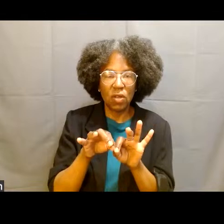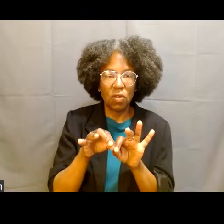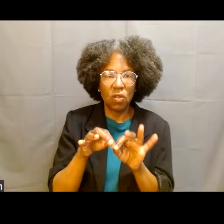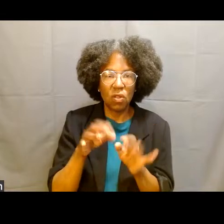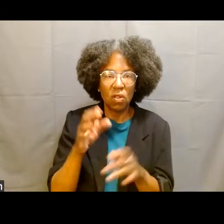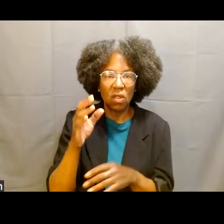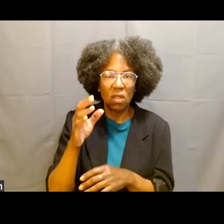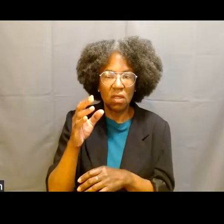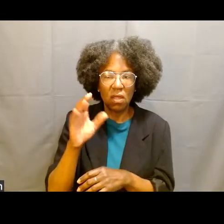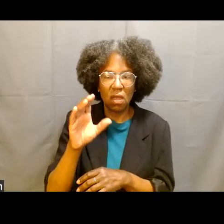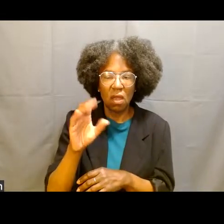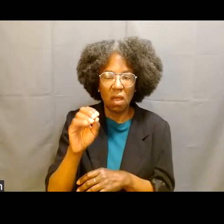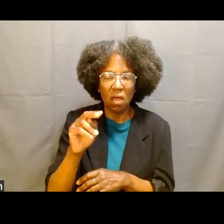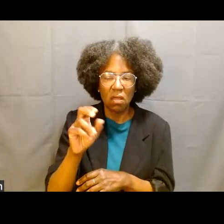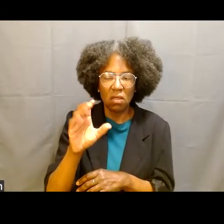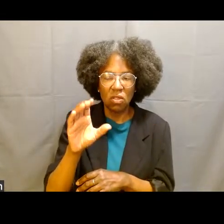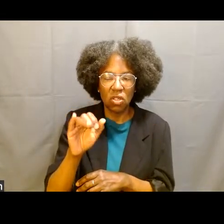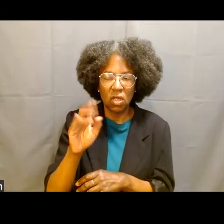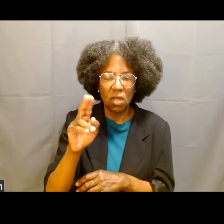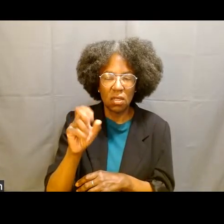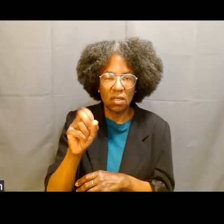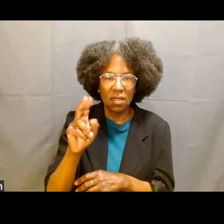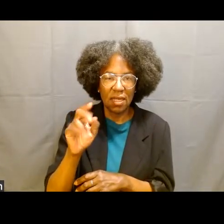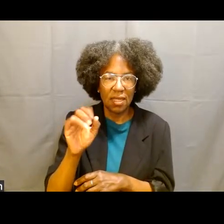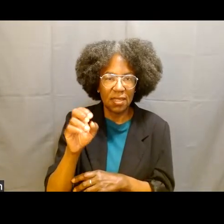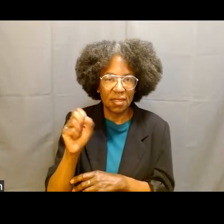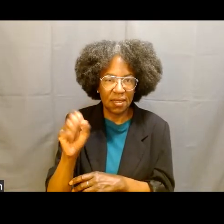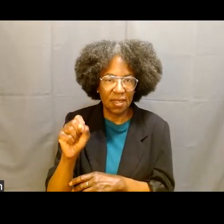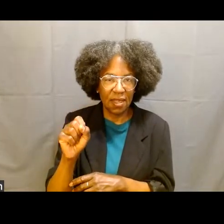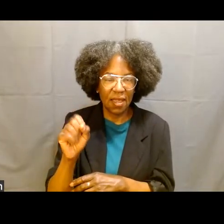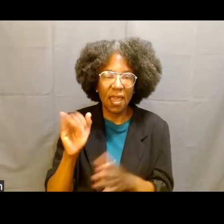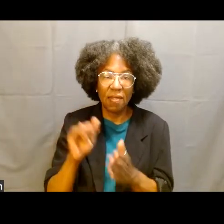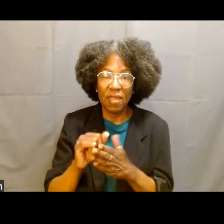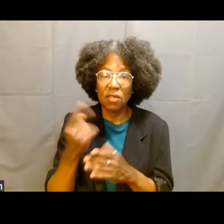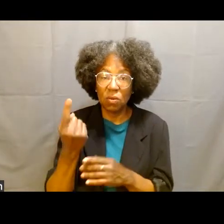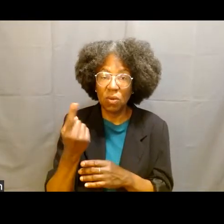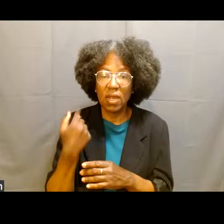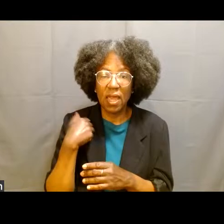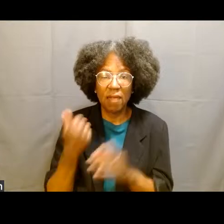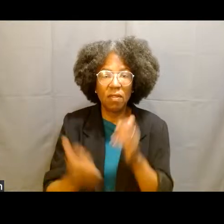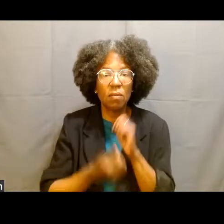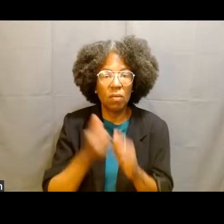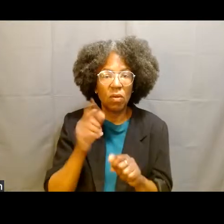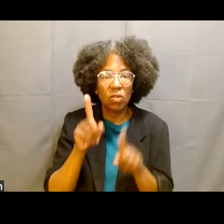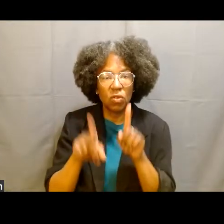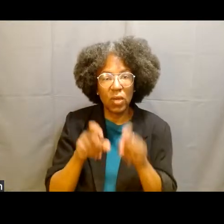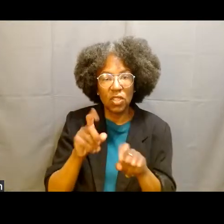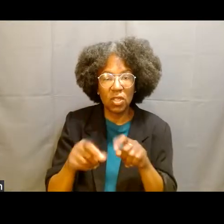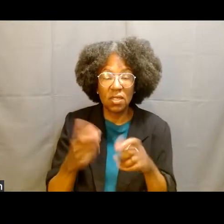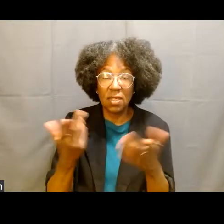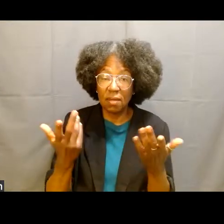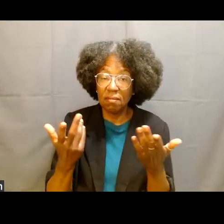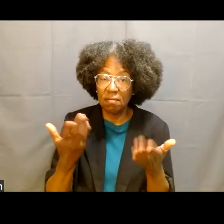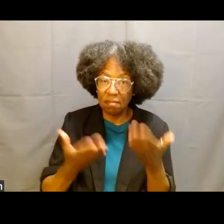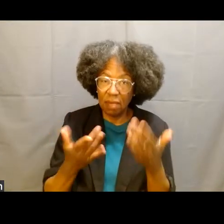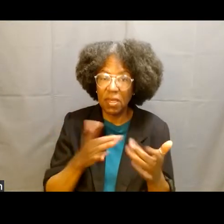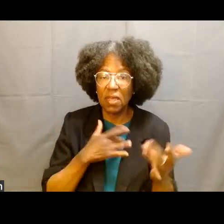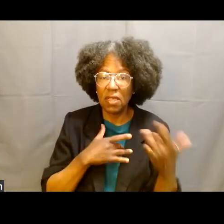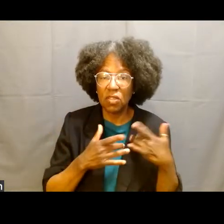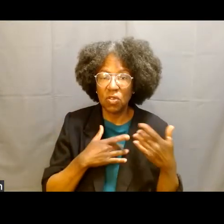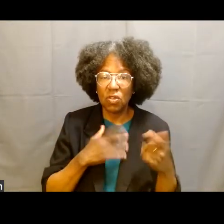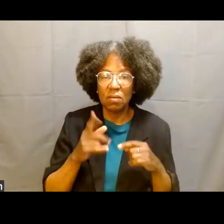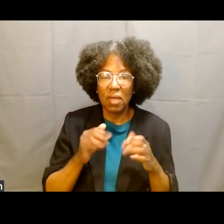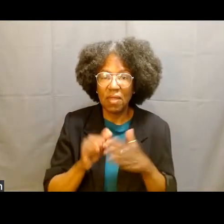segment of the instructional framework that I have the most questions and maybe concerns about, which probably